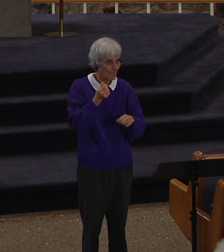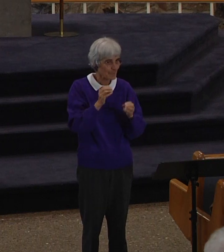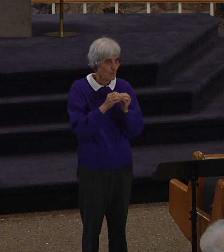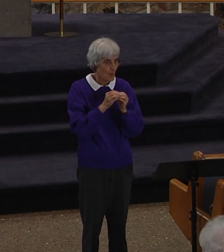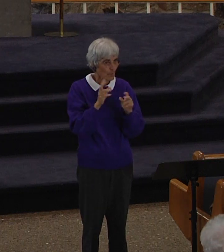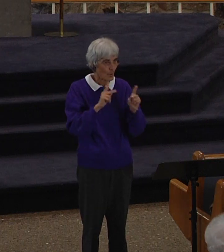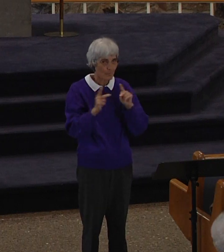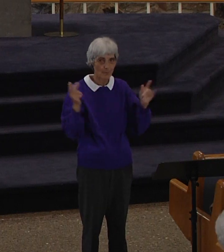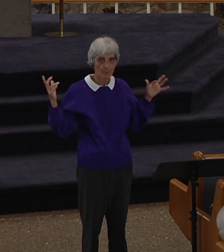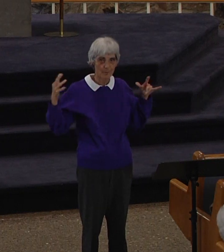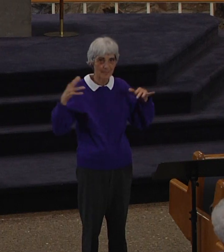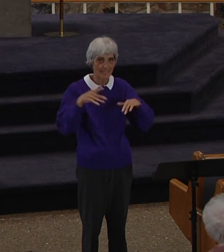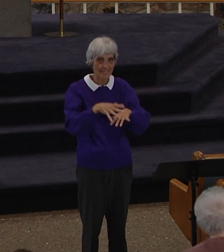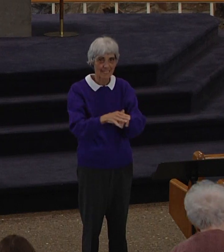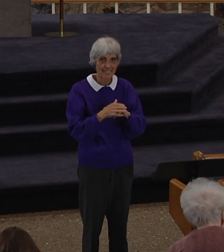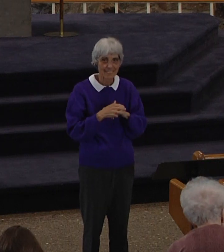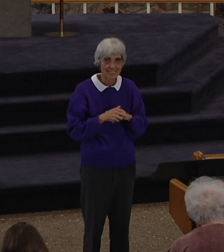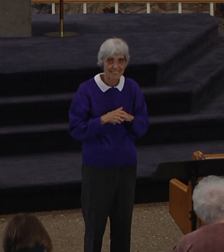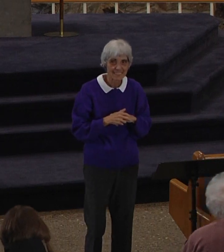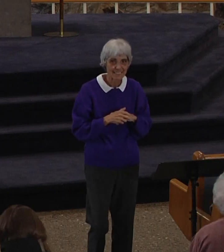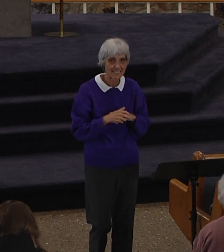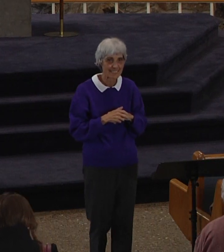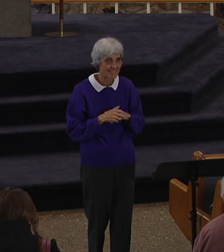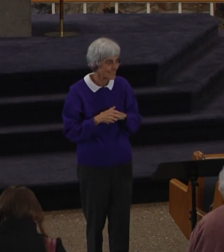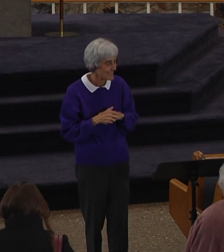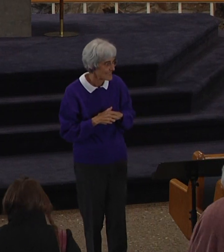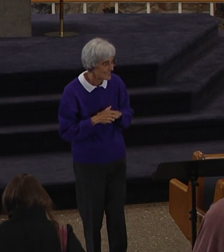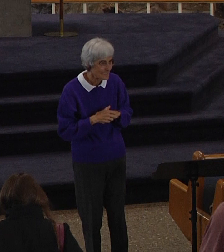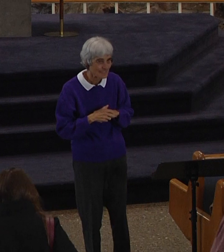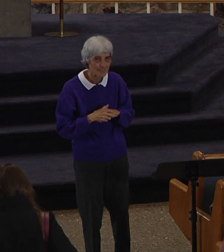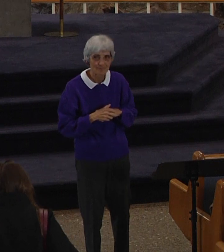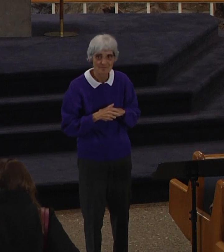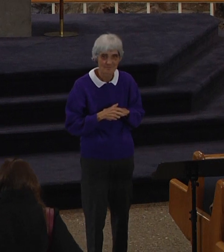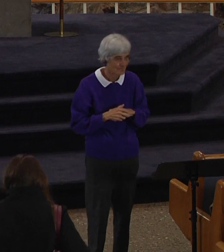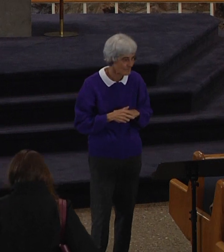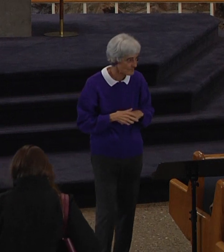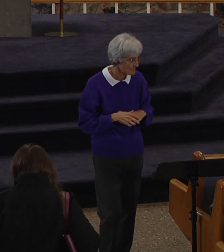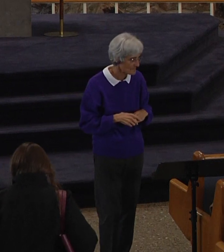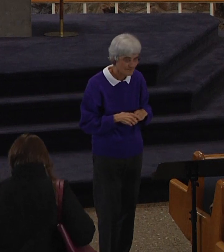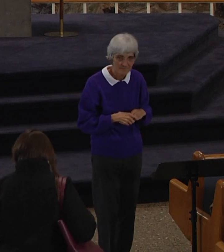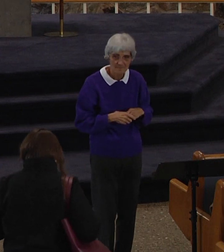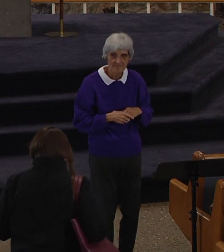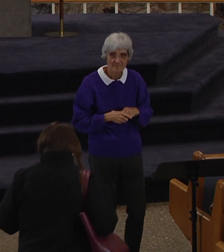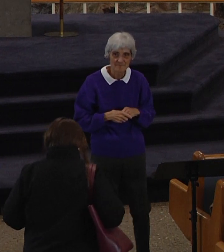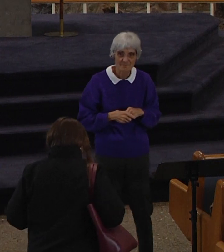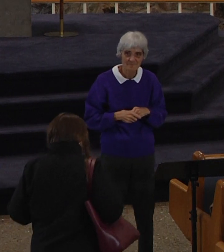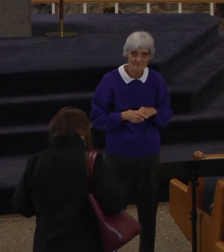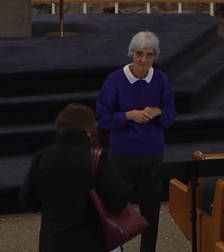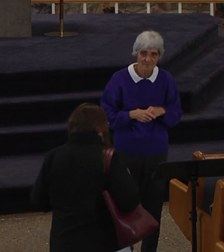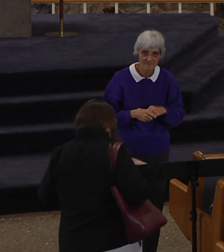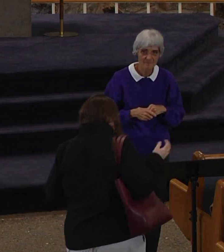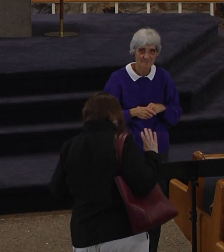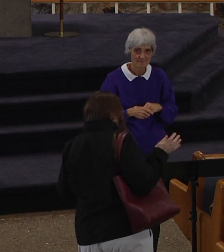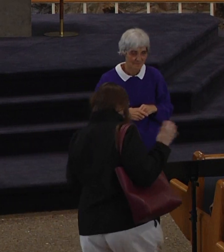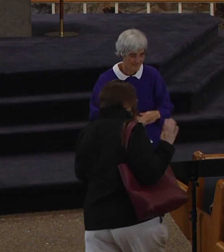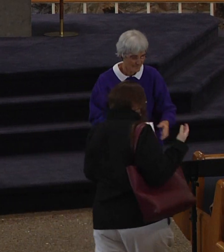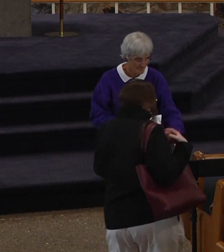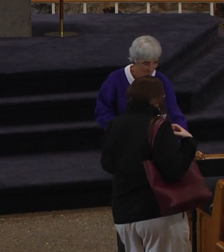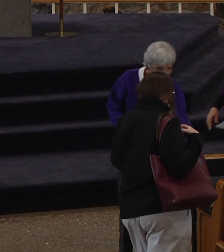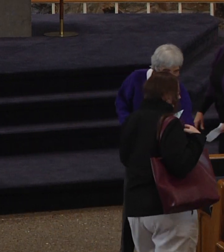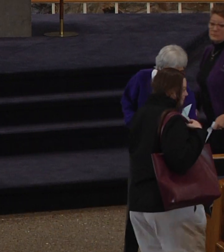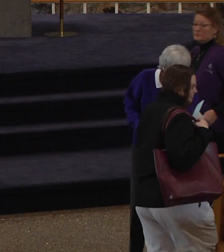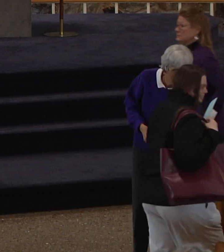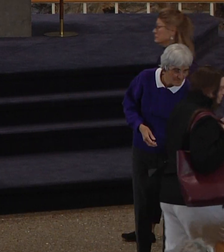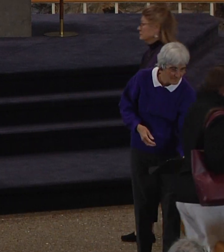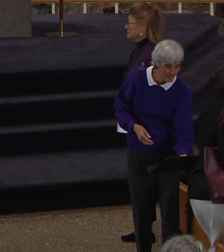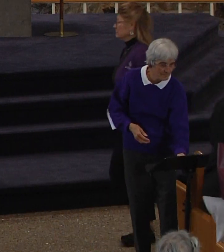an LWML rep here to spread some good news. Let me grab you a microphone. It's